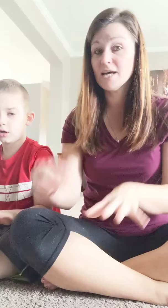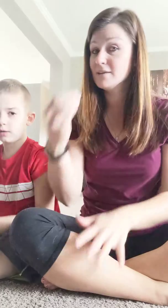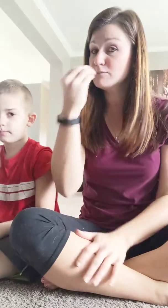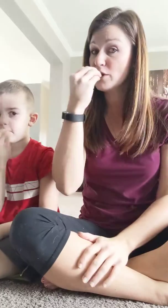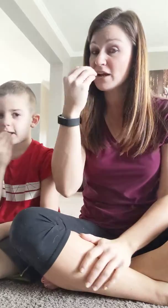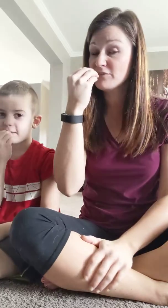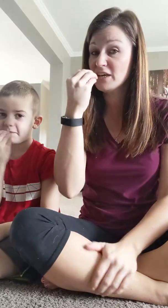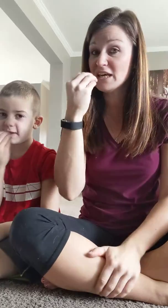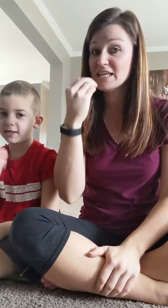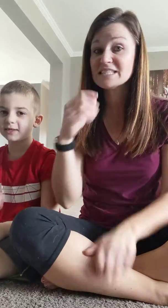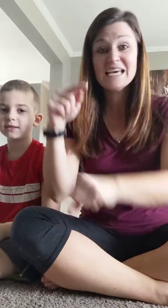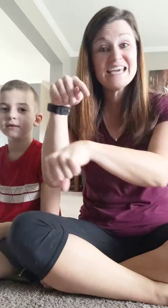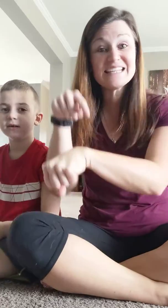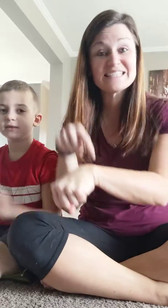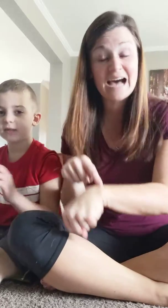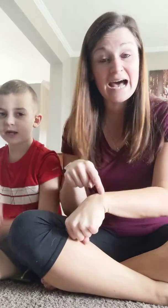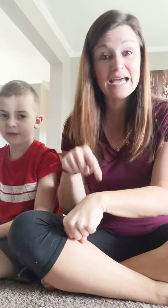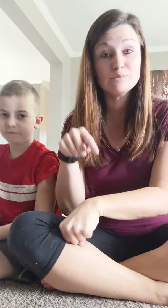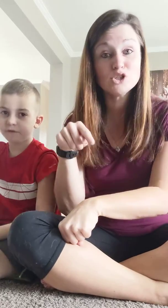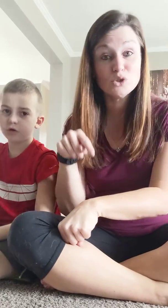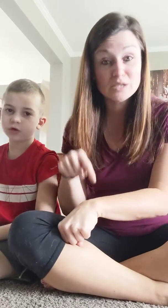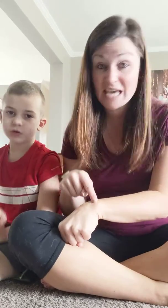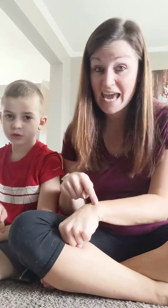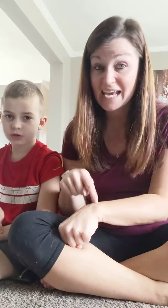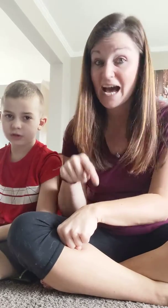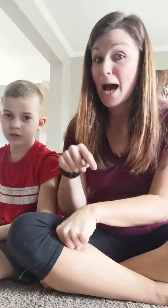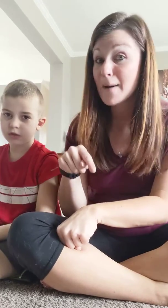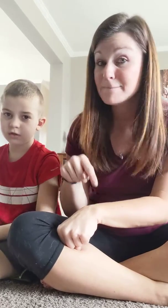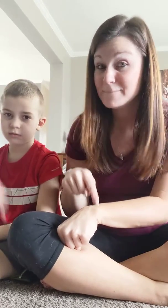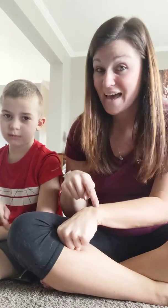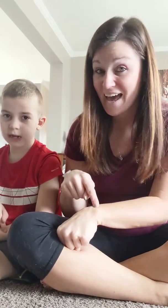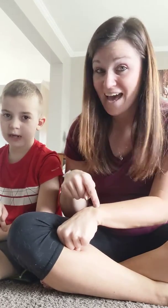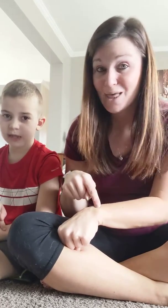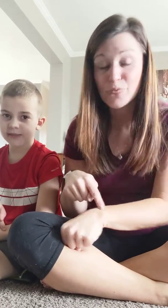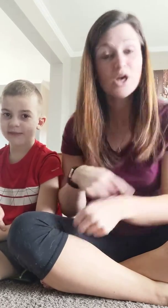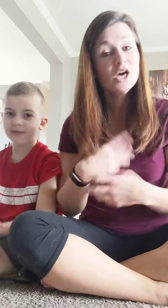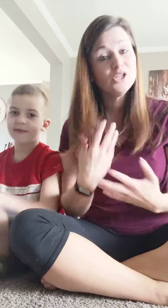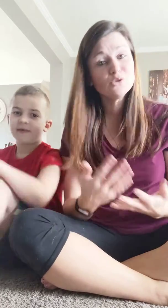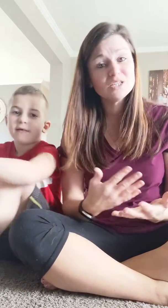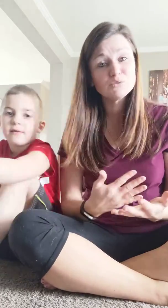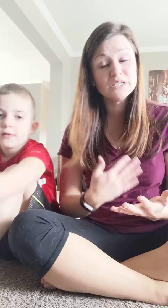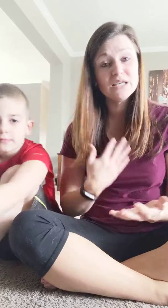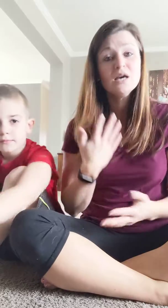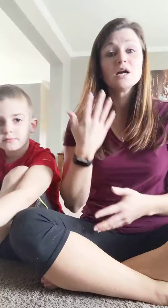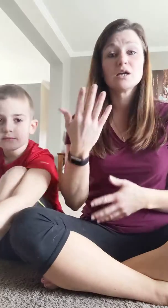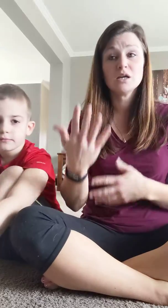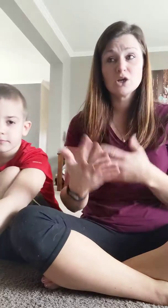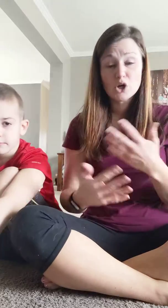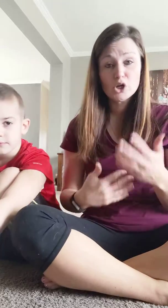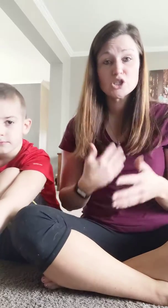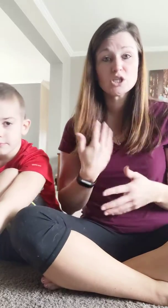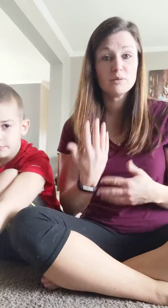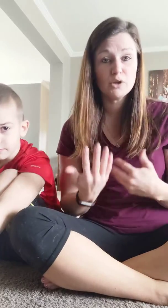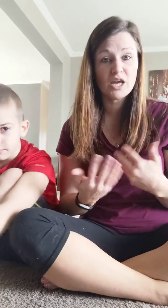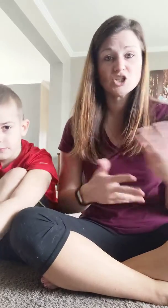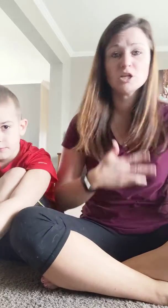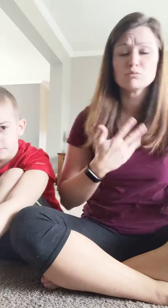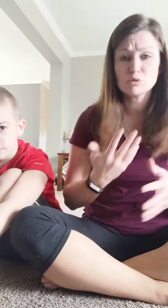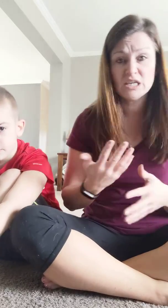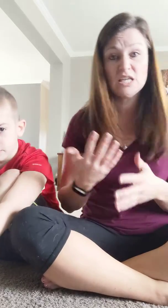done breakfast, it's time to take a bath. And you can really encourage the communication and the routine